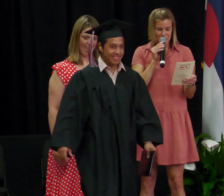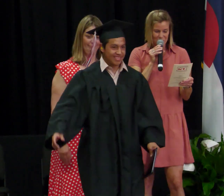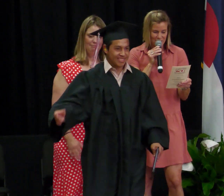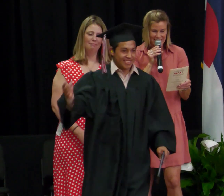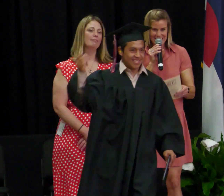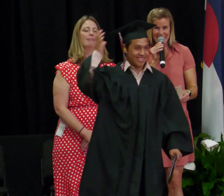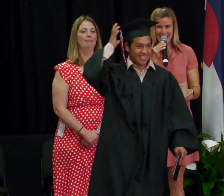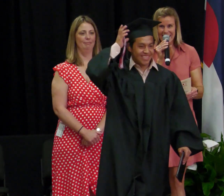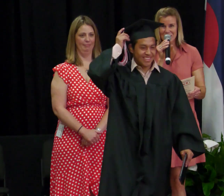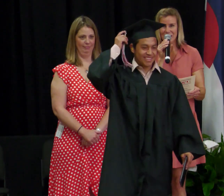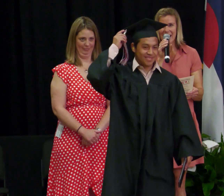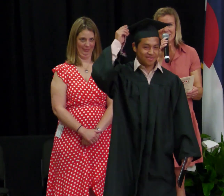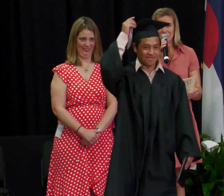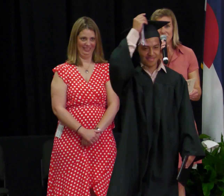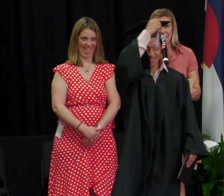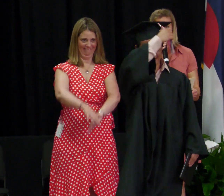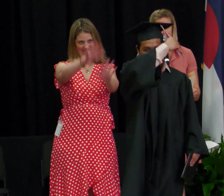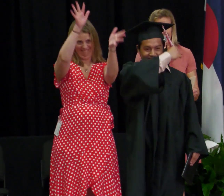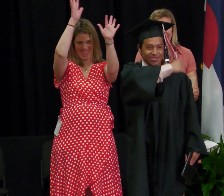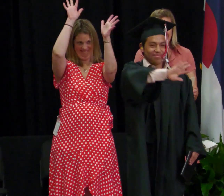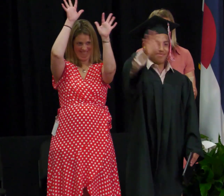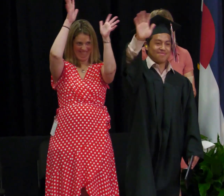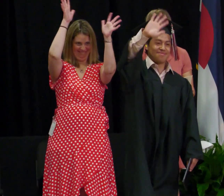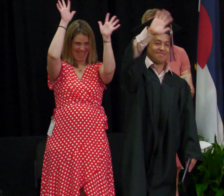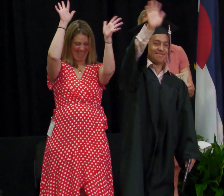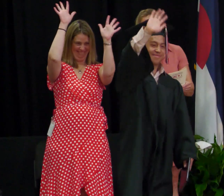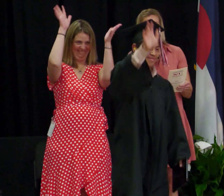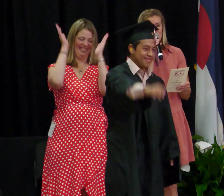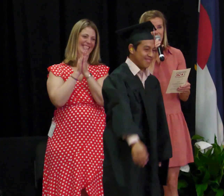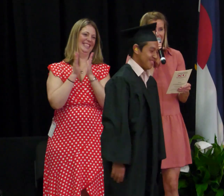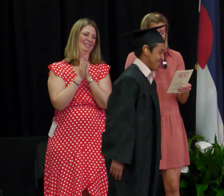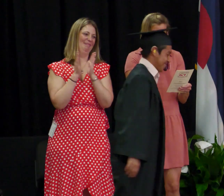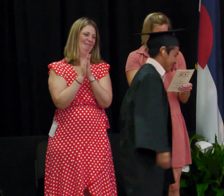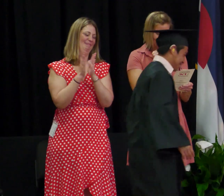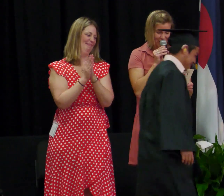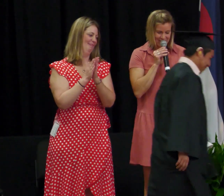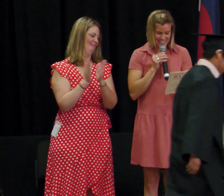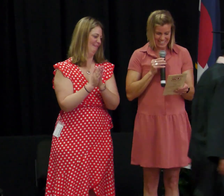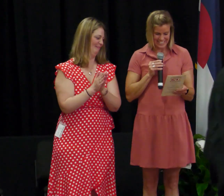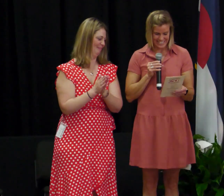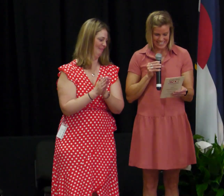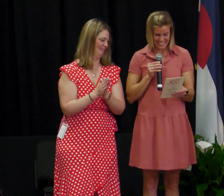Approaching the front of the stage Tassel right to left And a wave